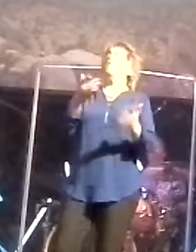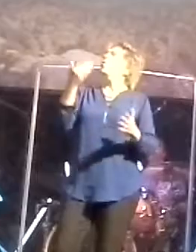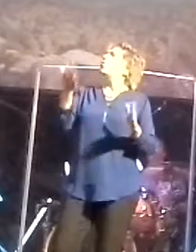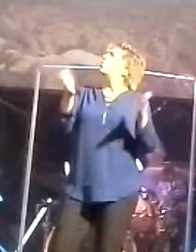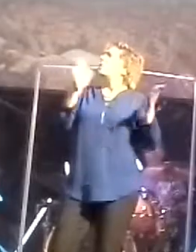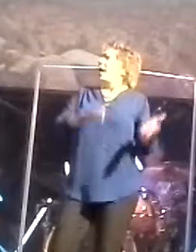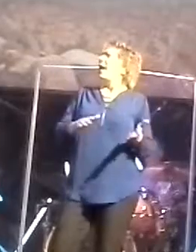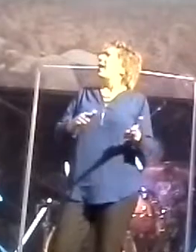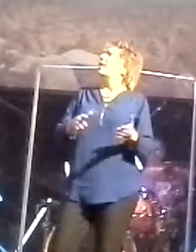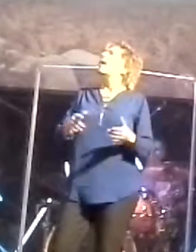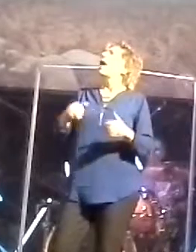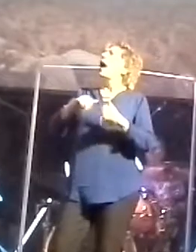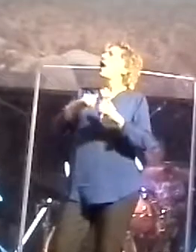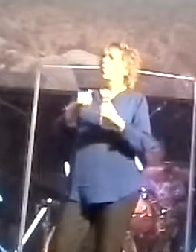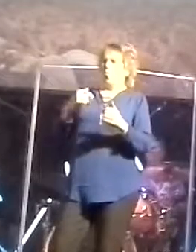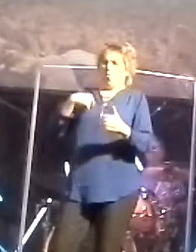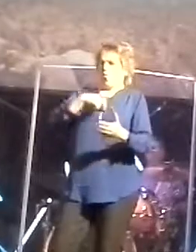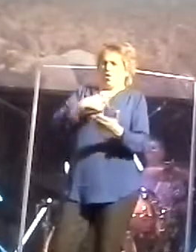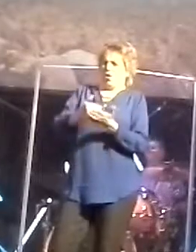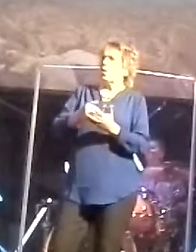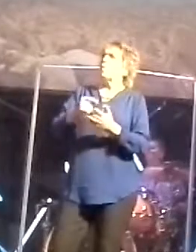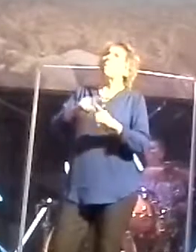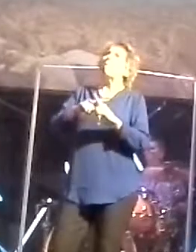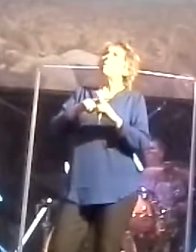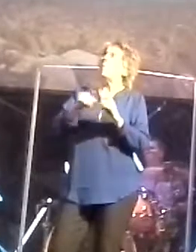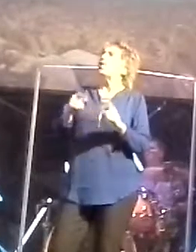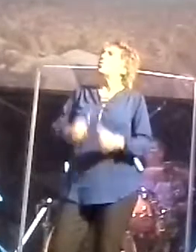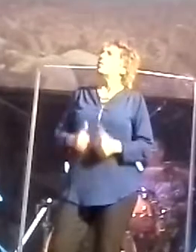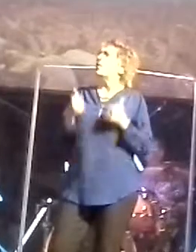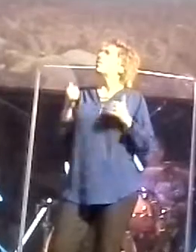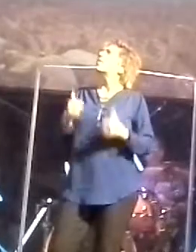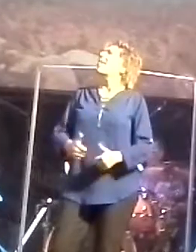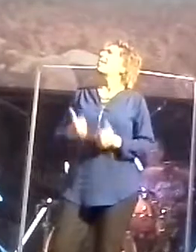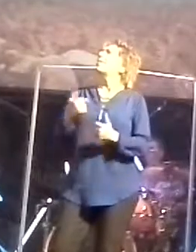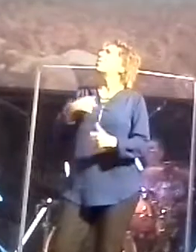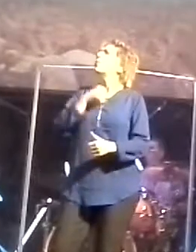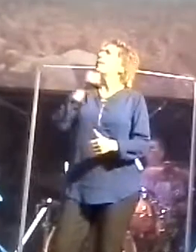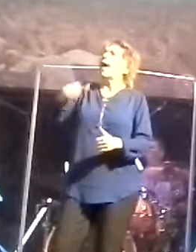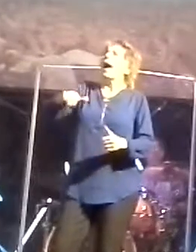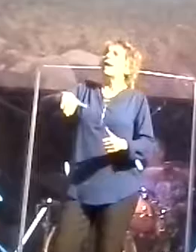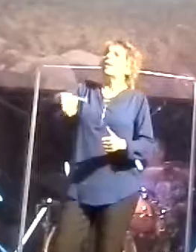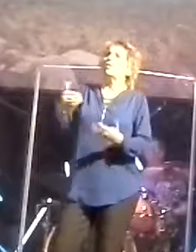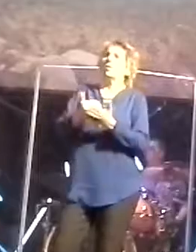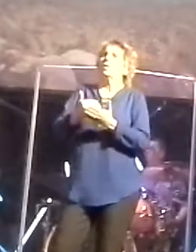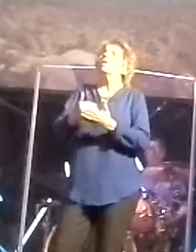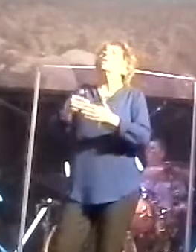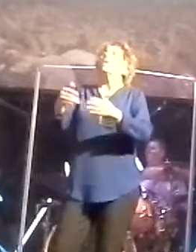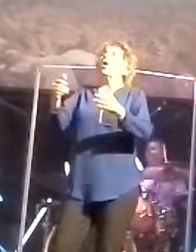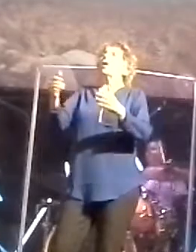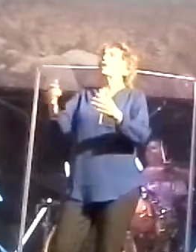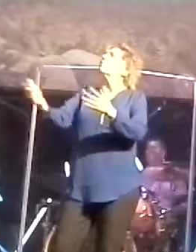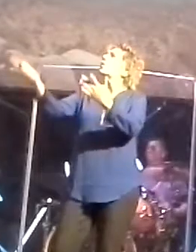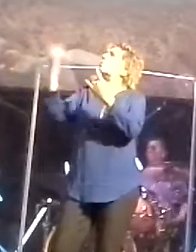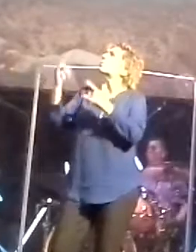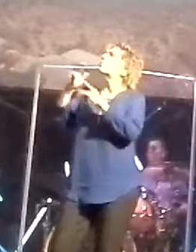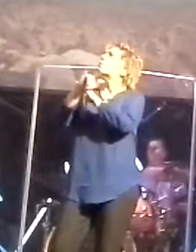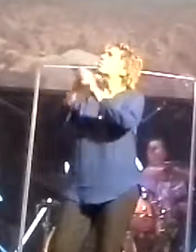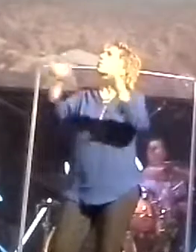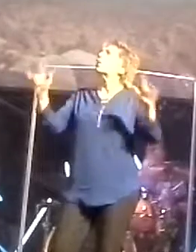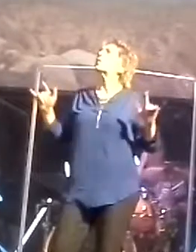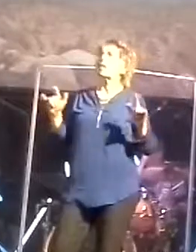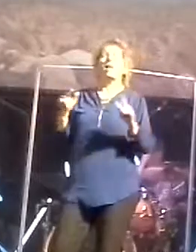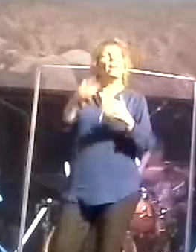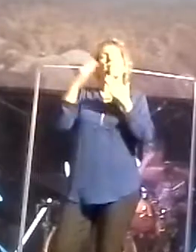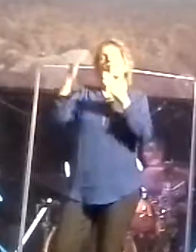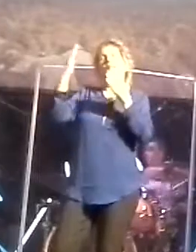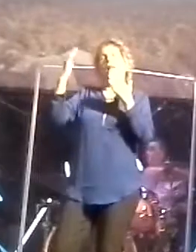we deserved, to live the life that we didn't deserve, God, because of your grace and your mercy and your love. Thank you that we get to walk